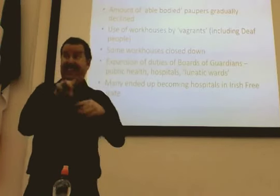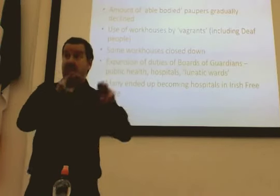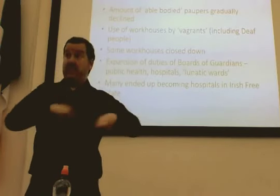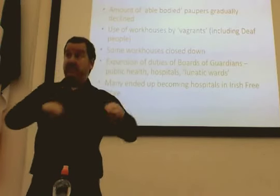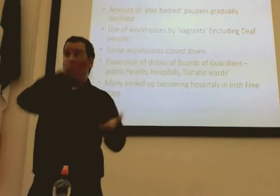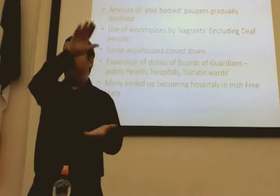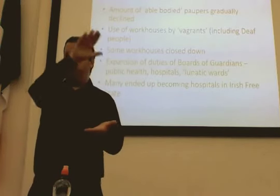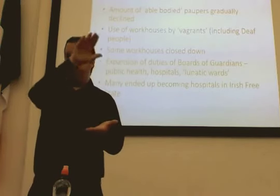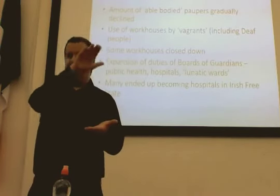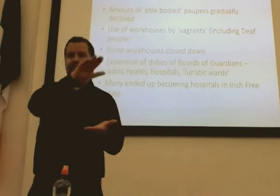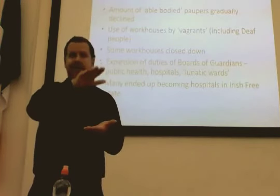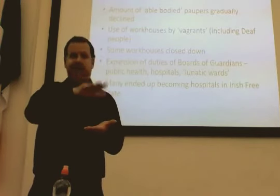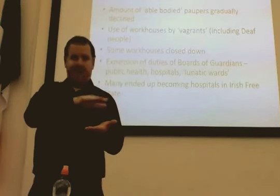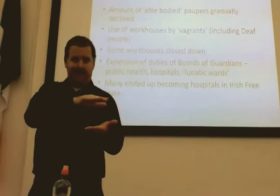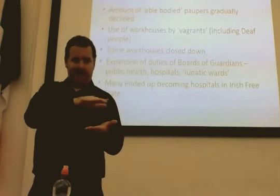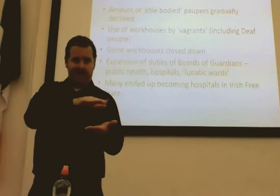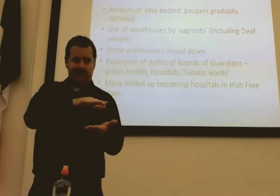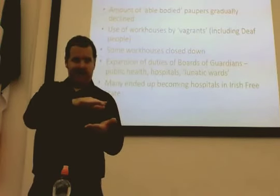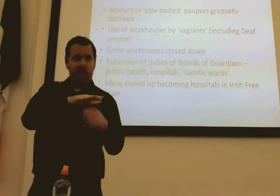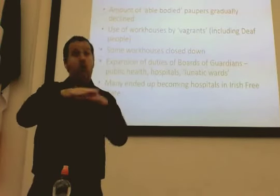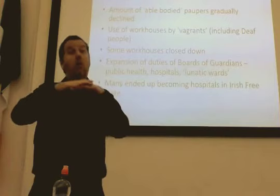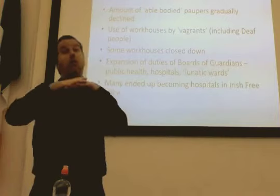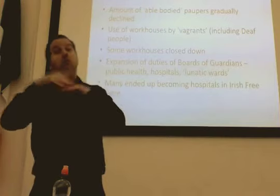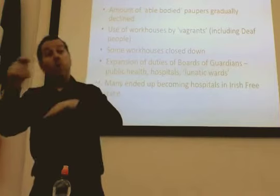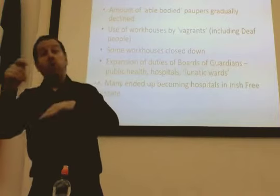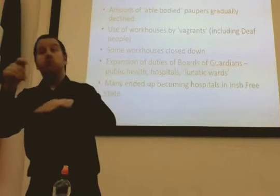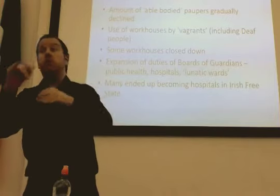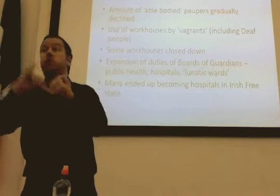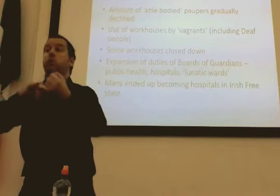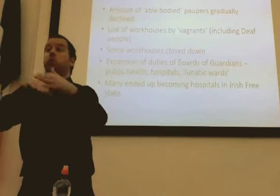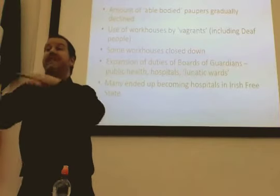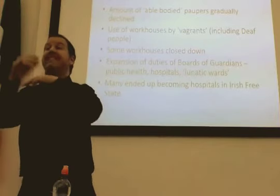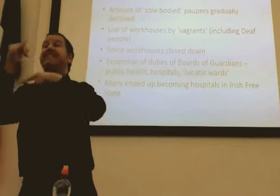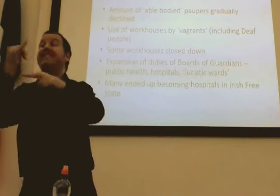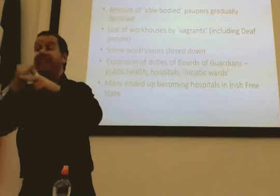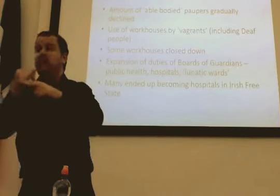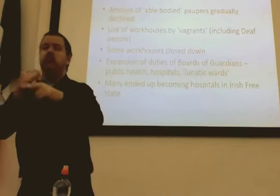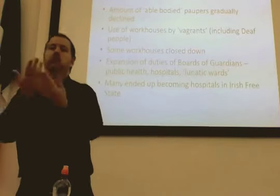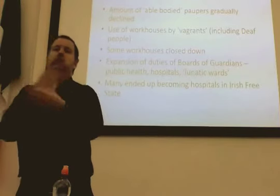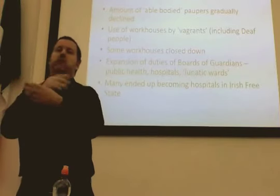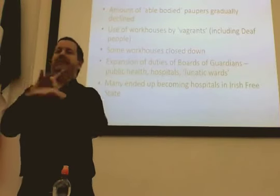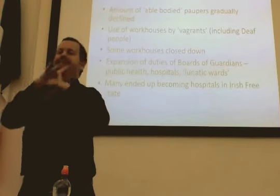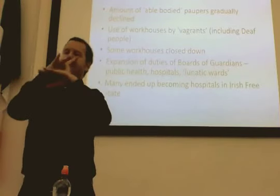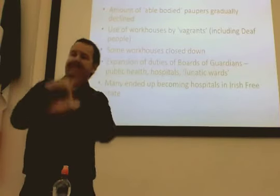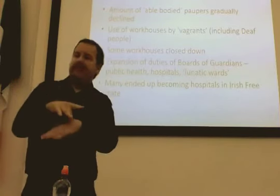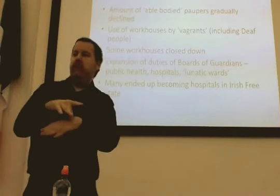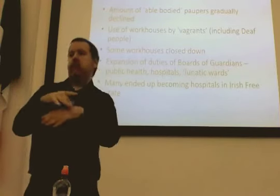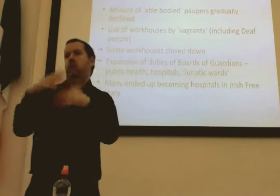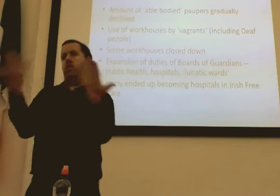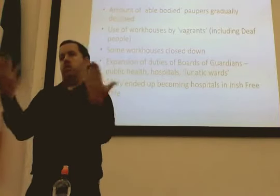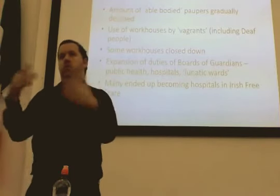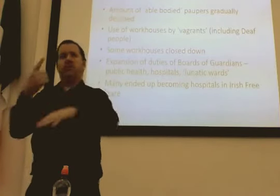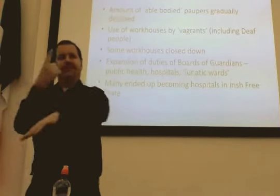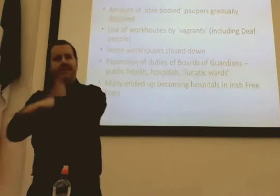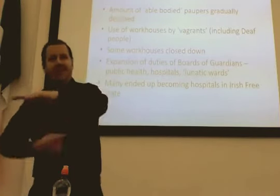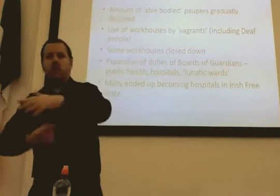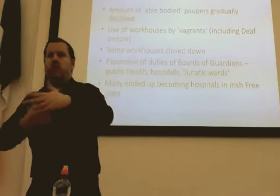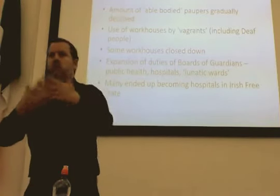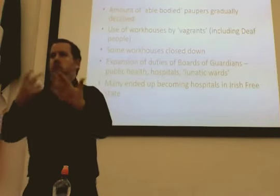workhouse. But then after the pandemic, you see that kind of demographic fall in numbers and then increase on people who are